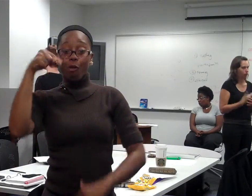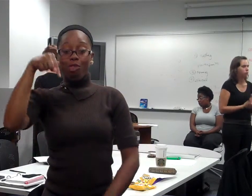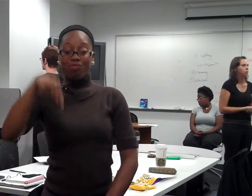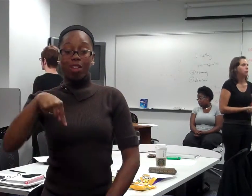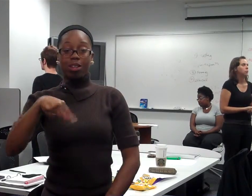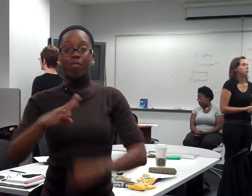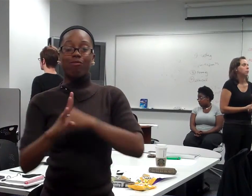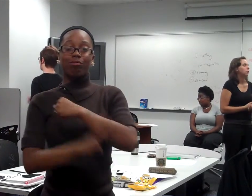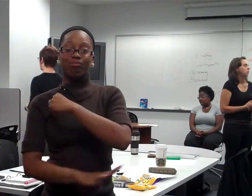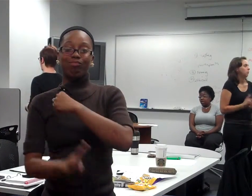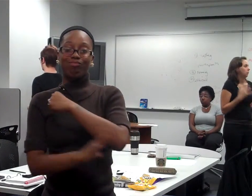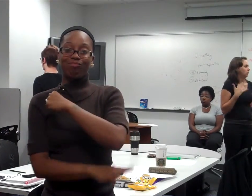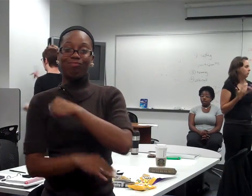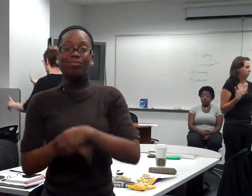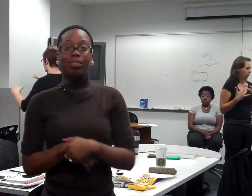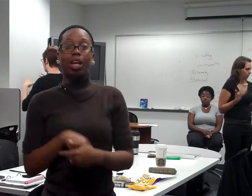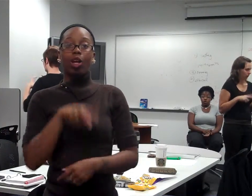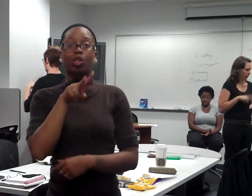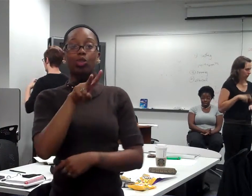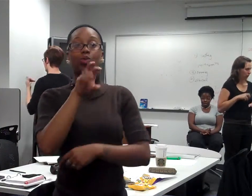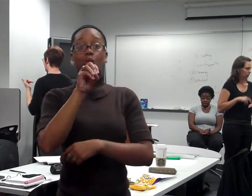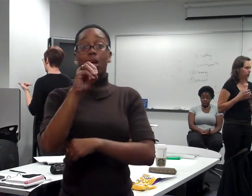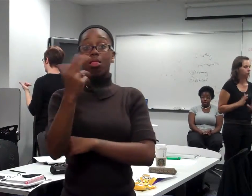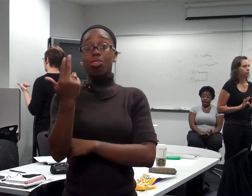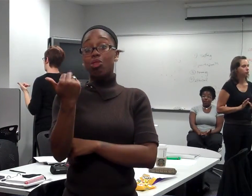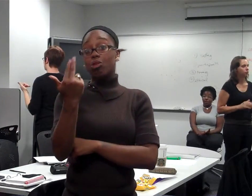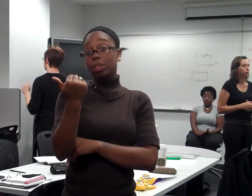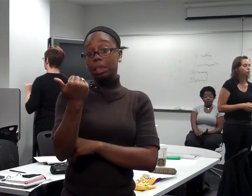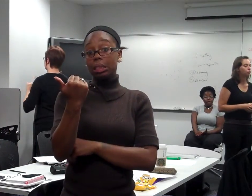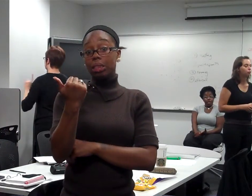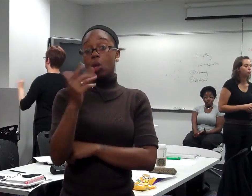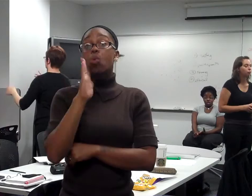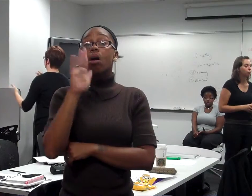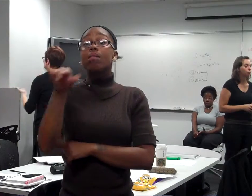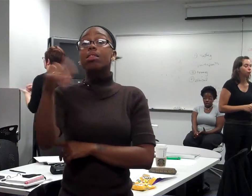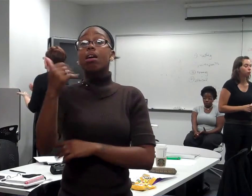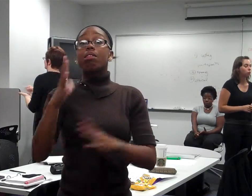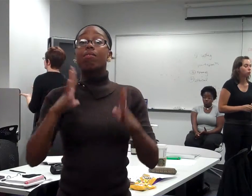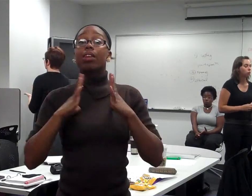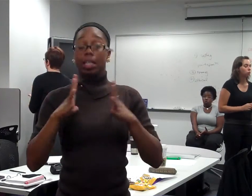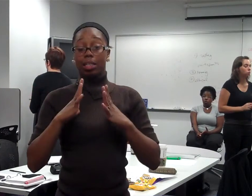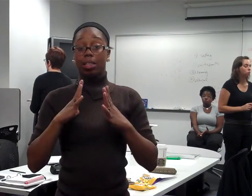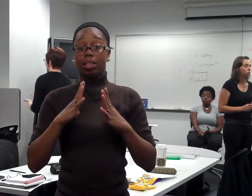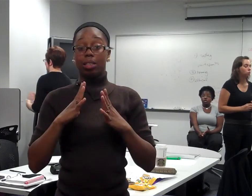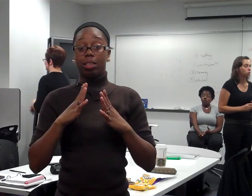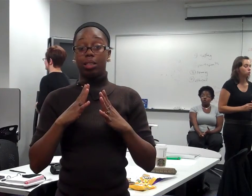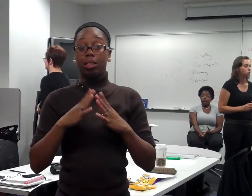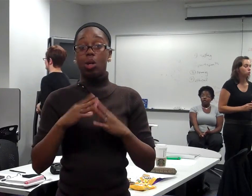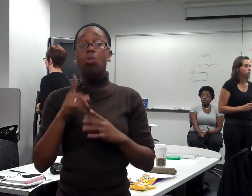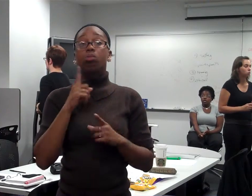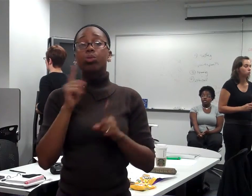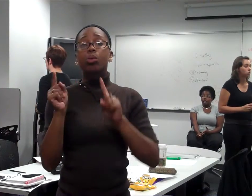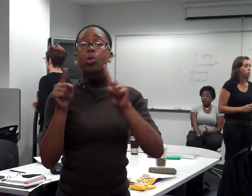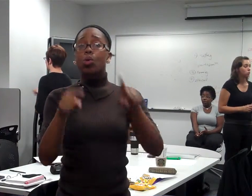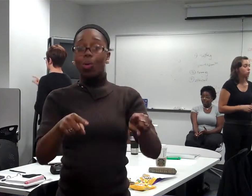fall. In 2013, we have another vacation coming up where we will be going to the